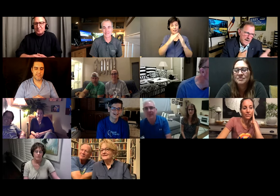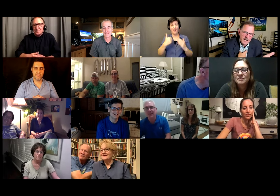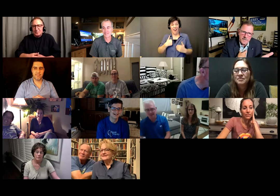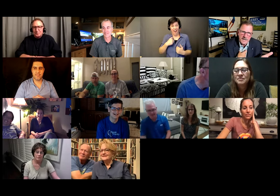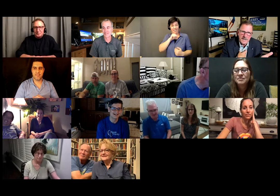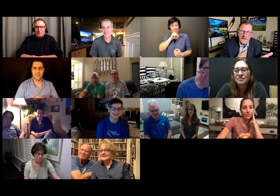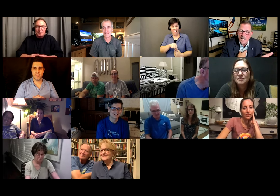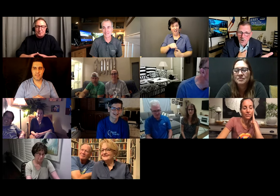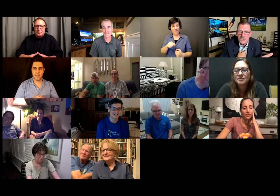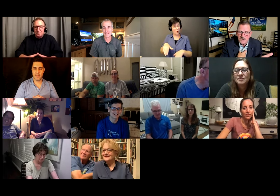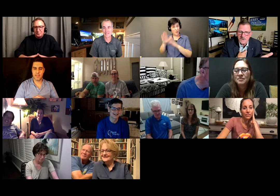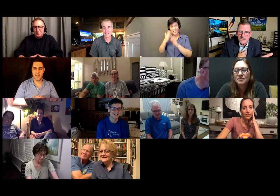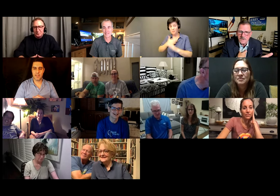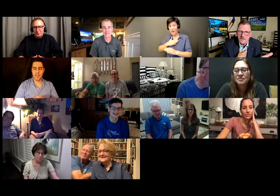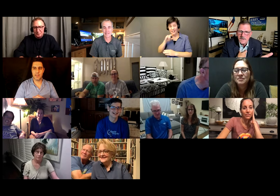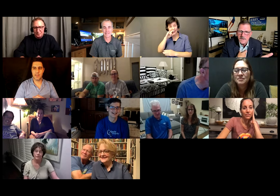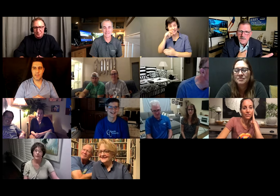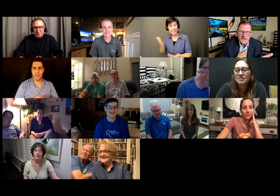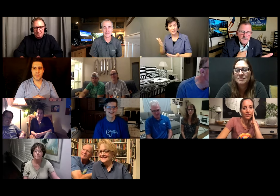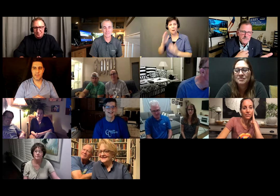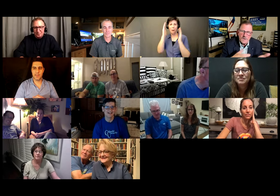that I raised my kid in, and I hope she returns to.